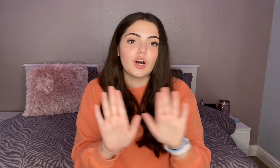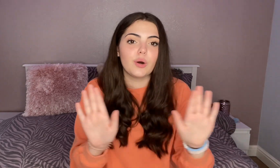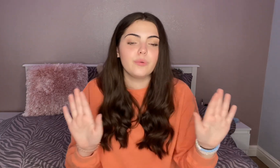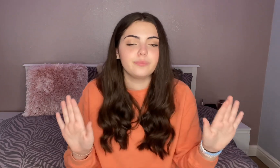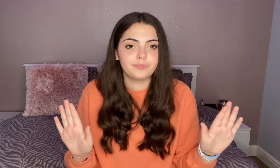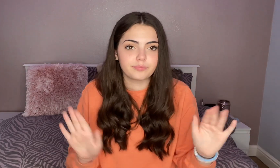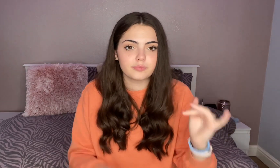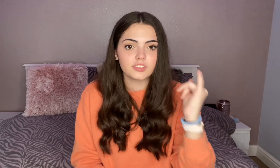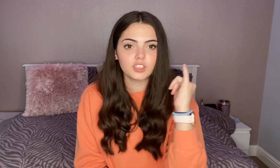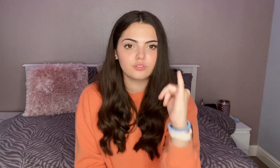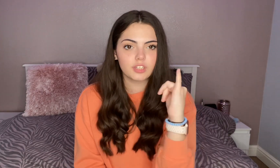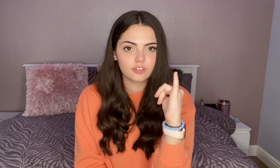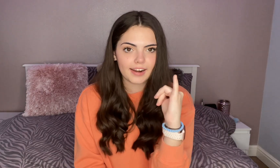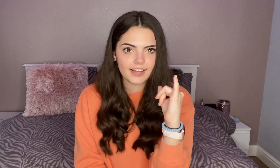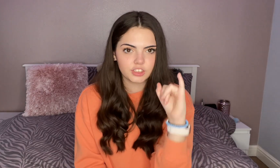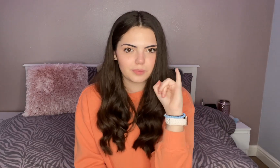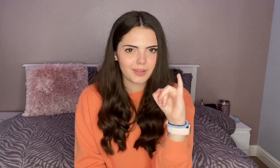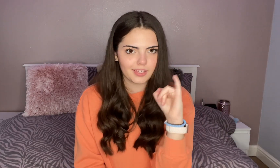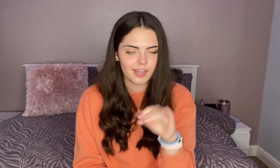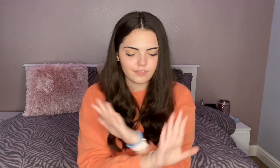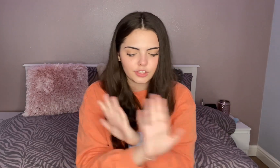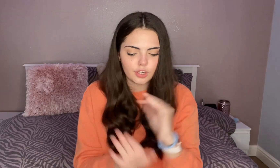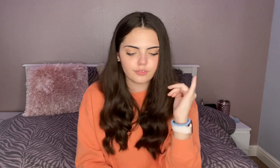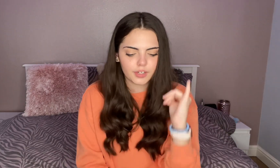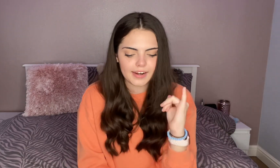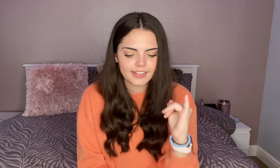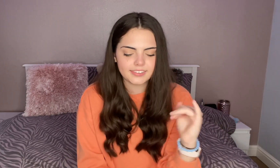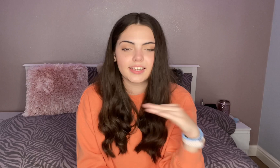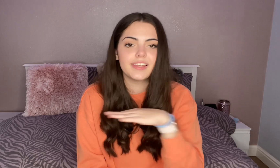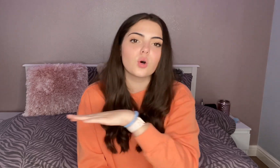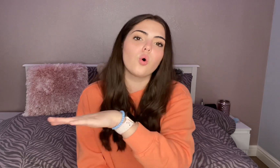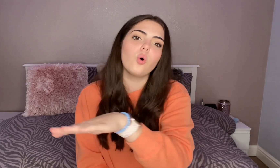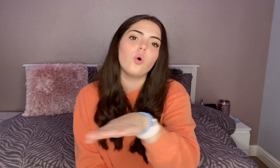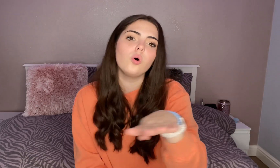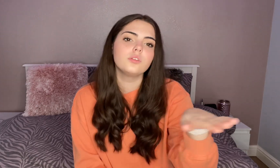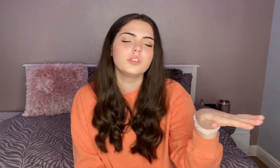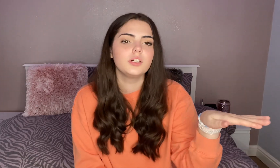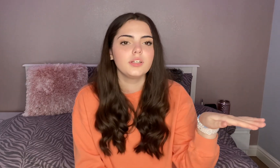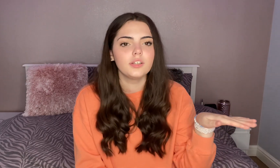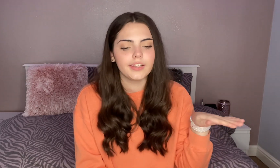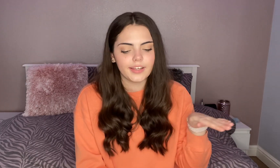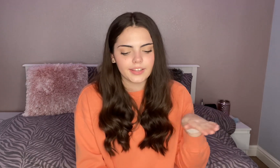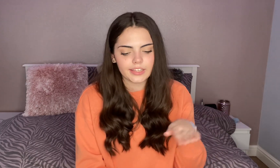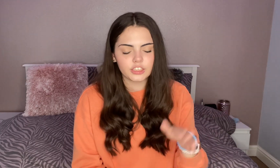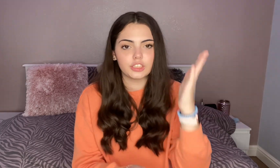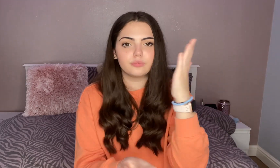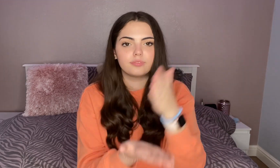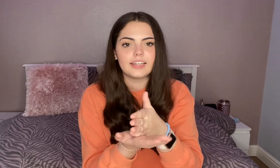no regret, your pinky, having no regret is all that she